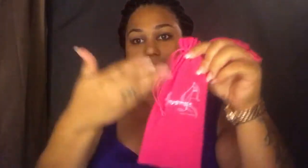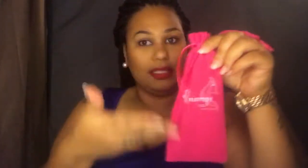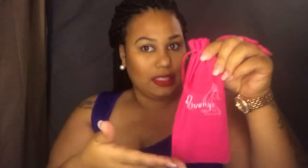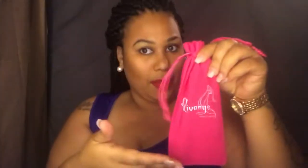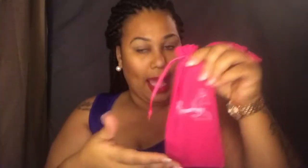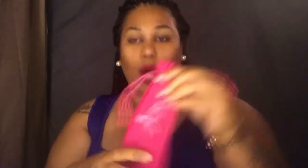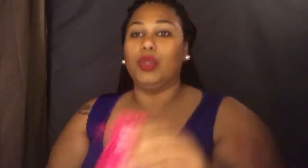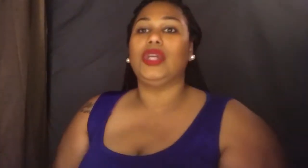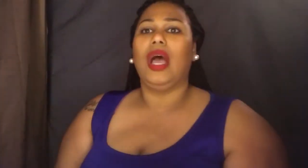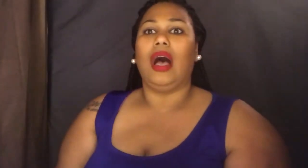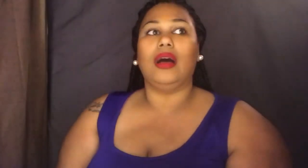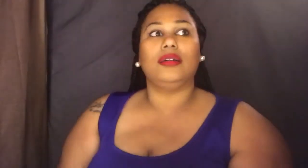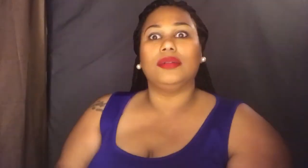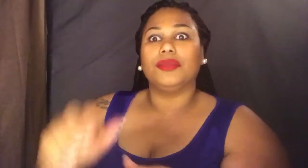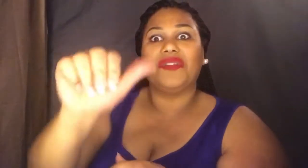this pouch for